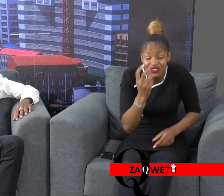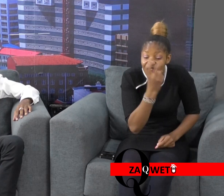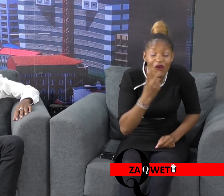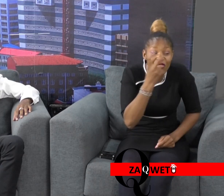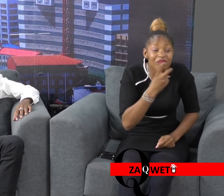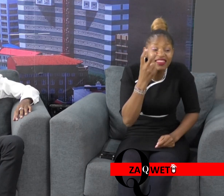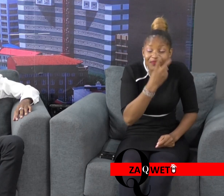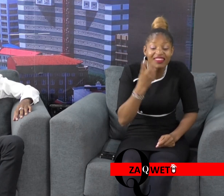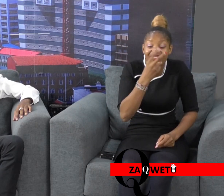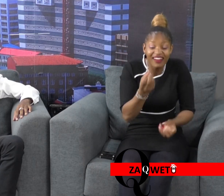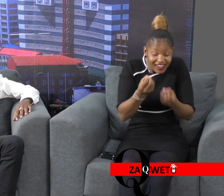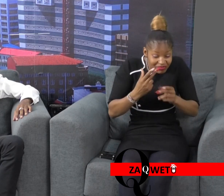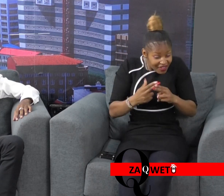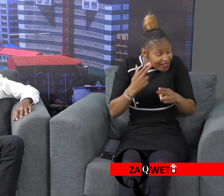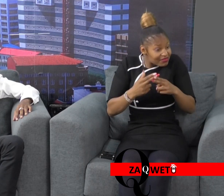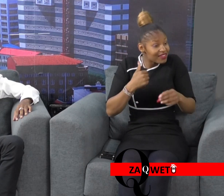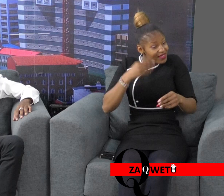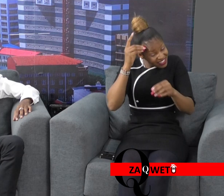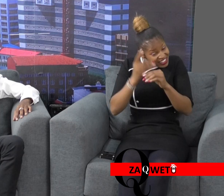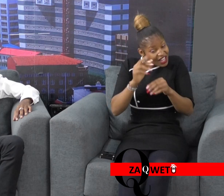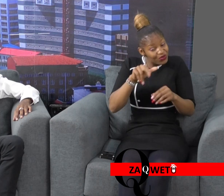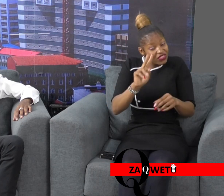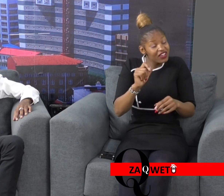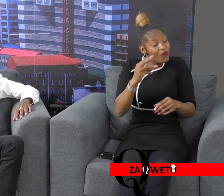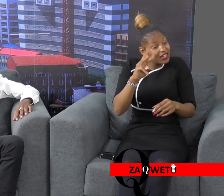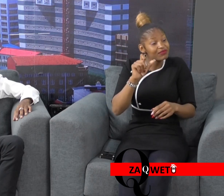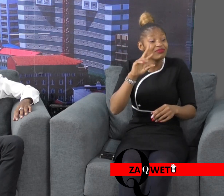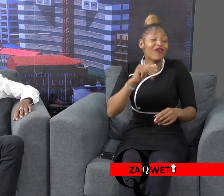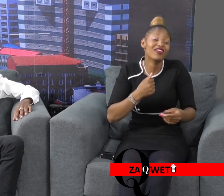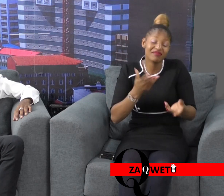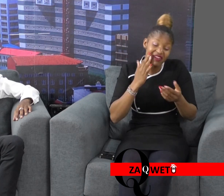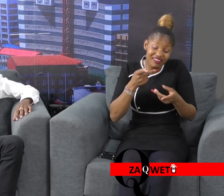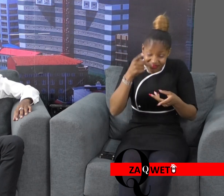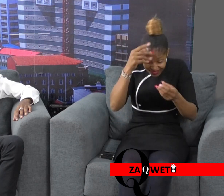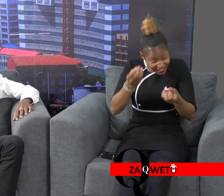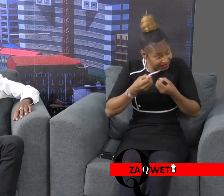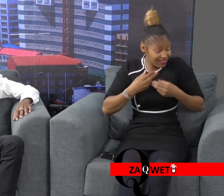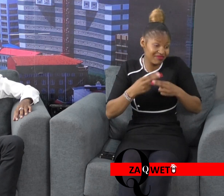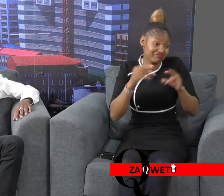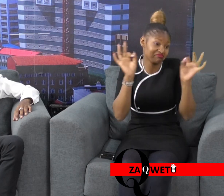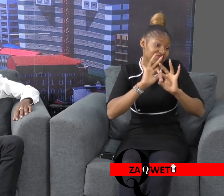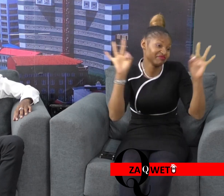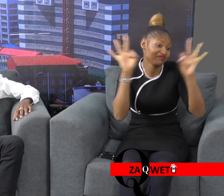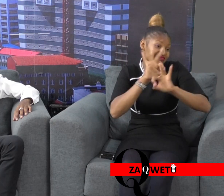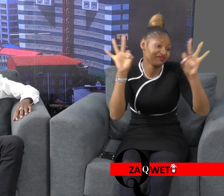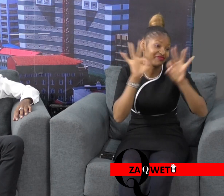my parents gave me that name. I don't know more about it. I